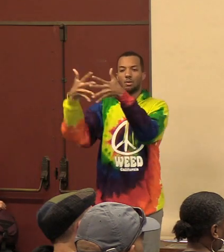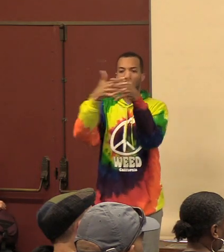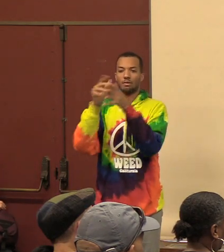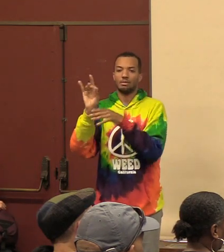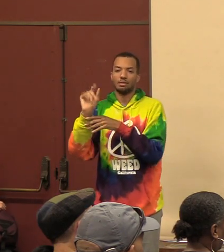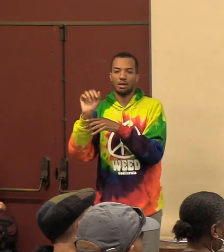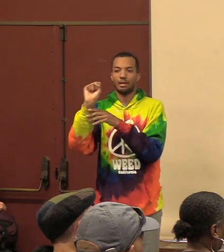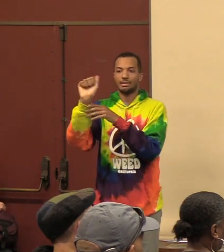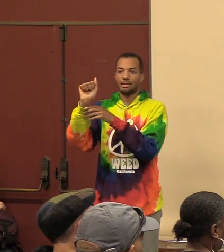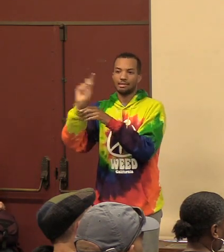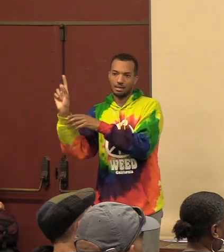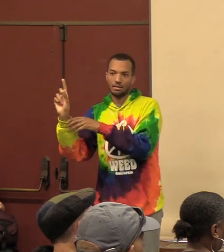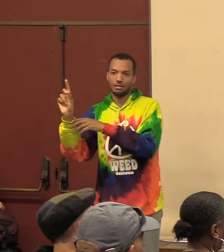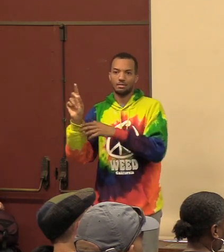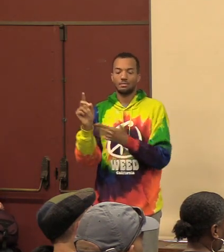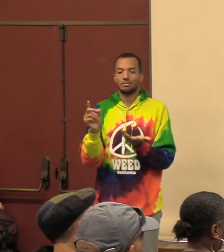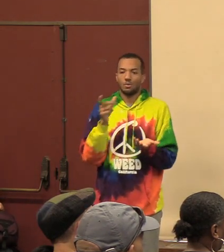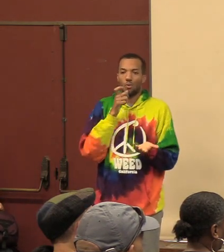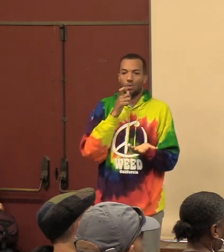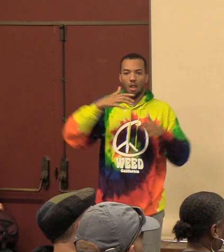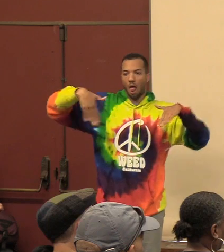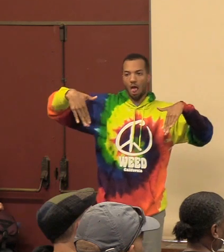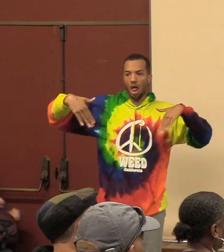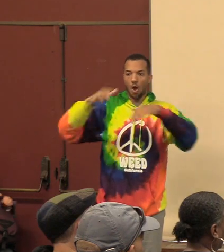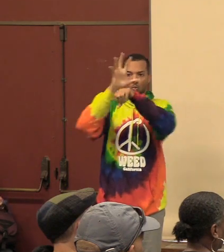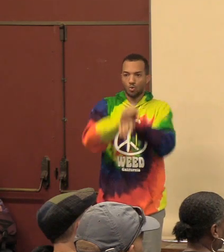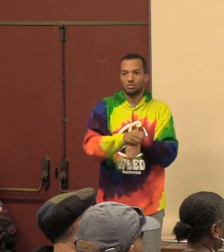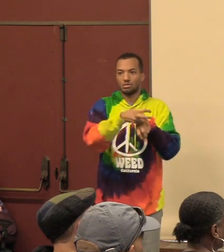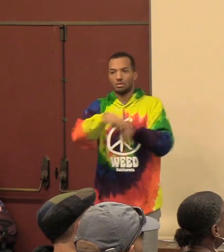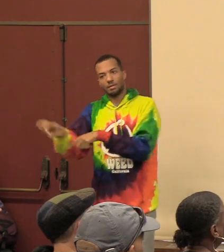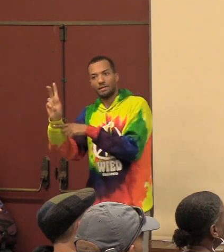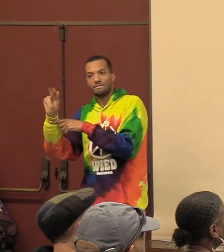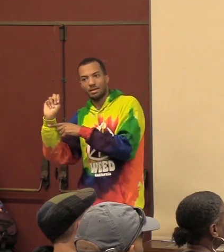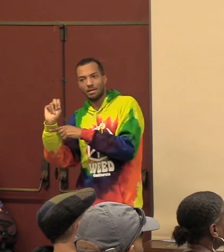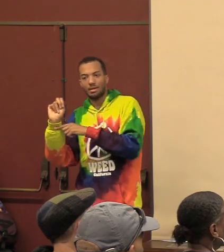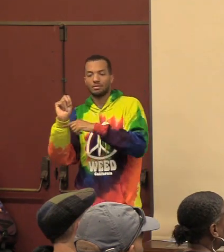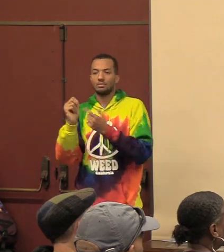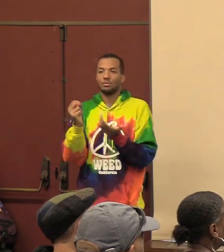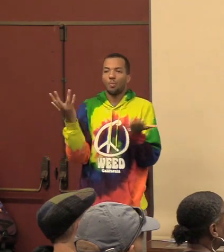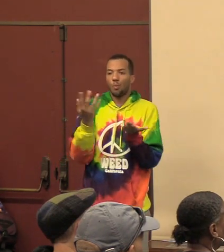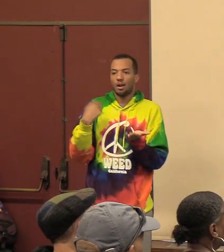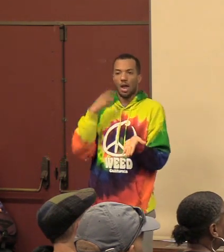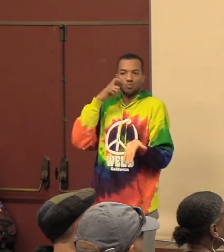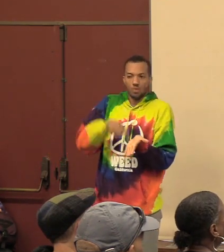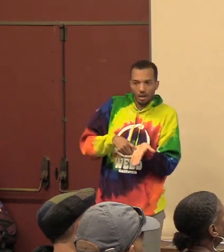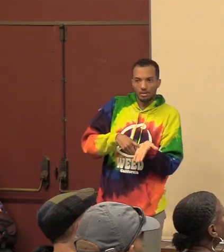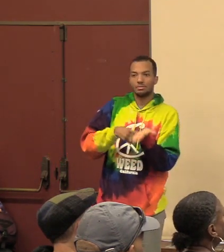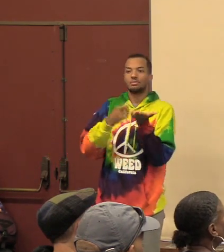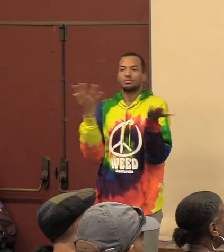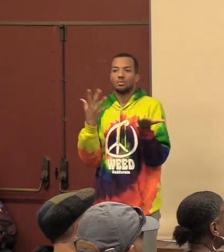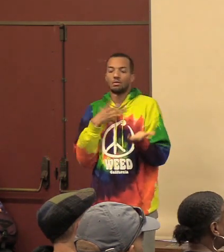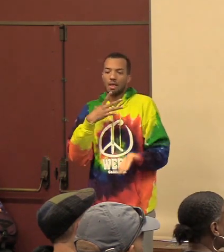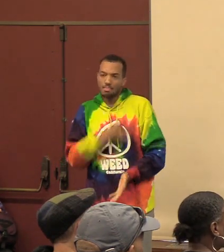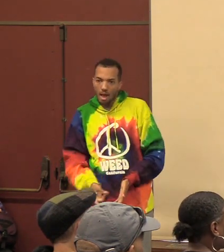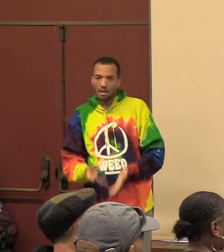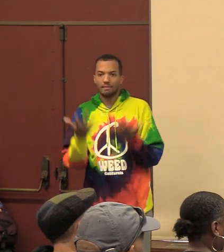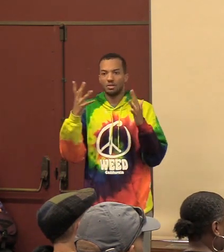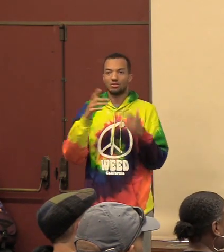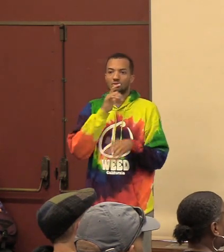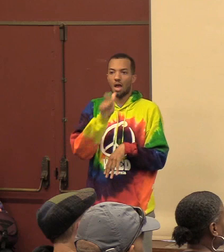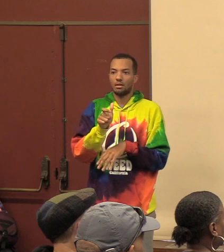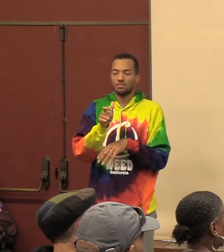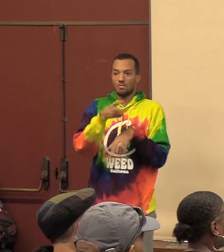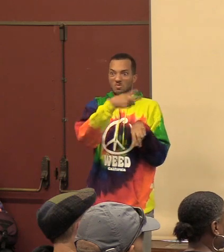want to come in and just have some good tasty food, stuff that you recognize. Stuff I Eat is your spot. And that we did that